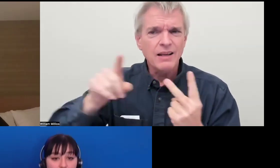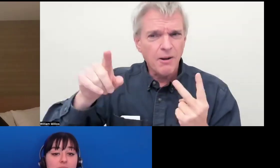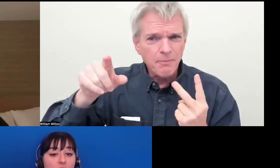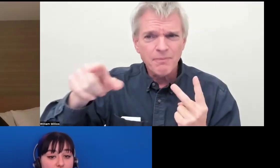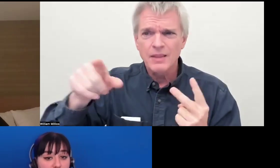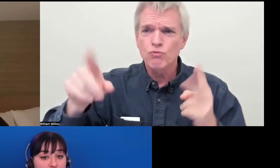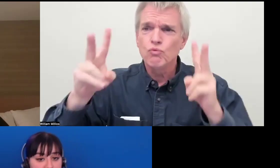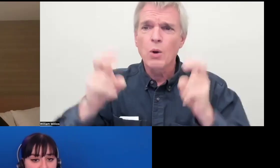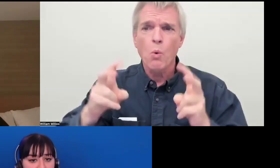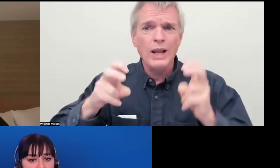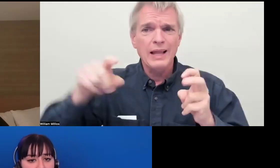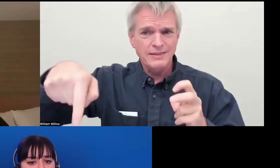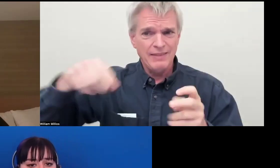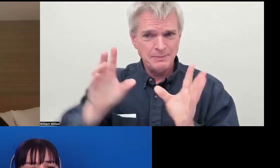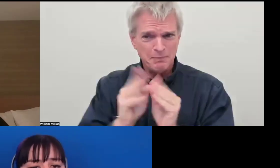that. Thank you. And then also,